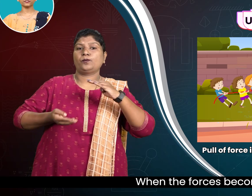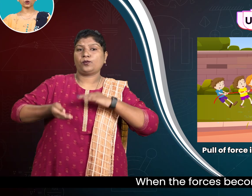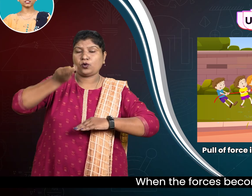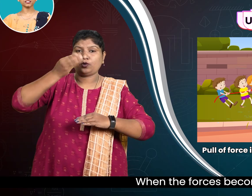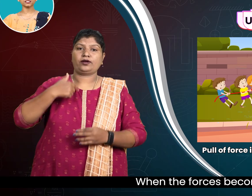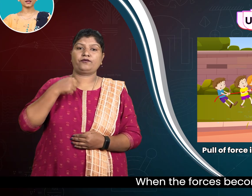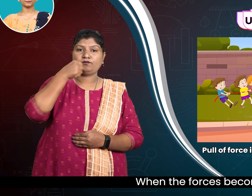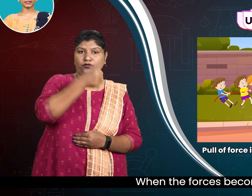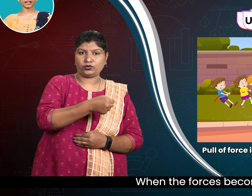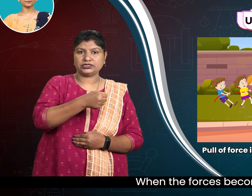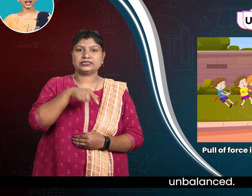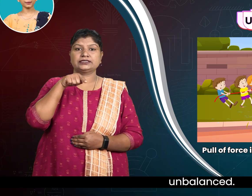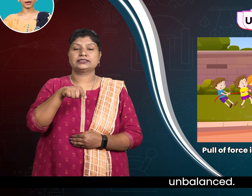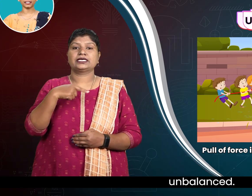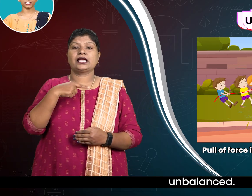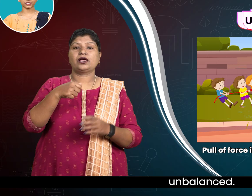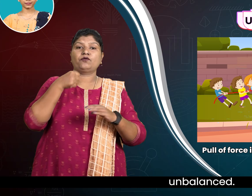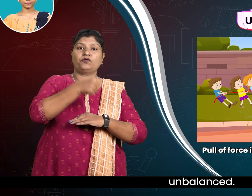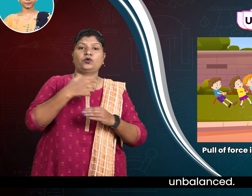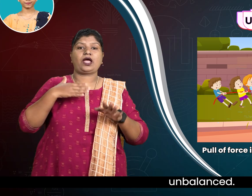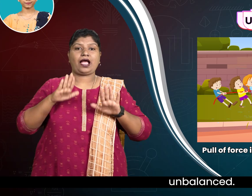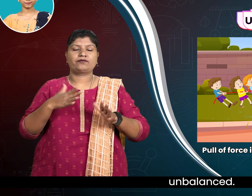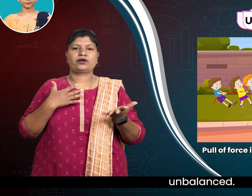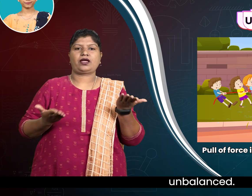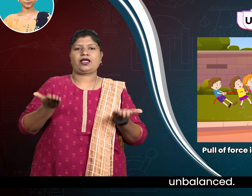when the forces become unbalanced.